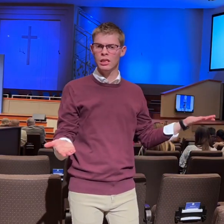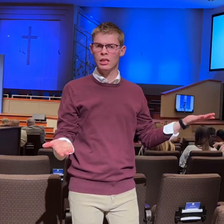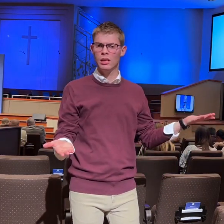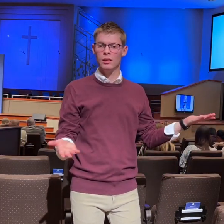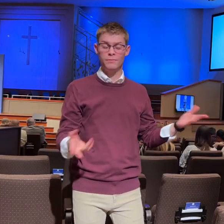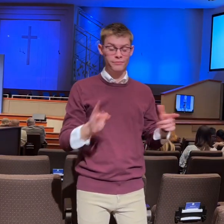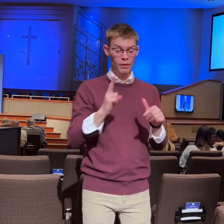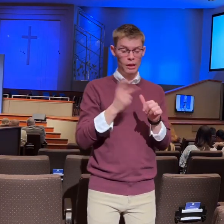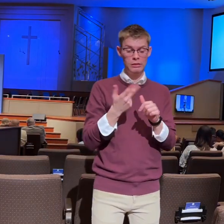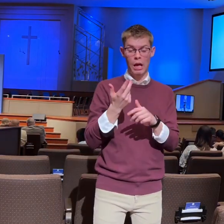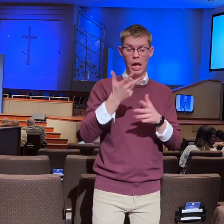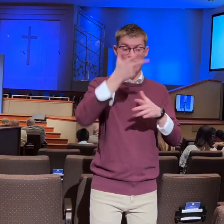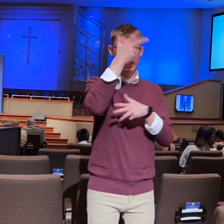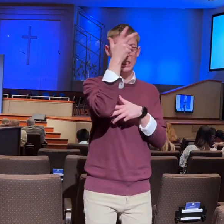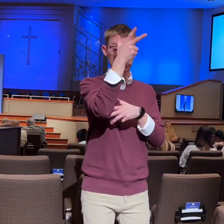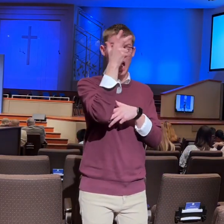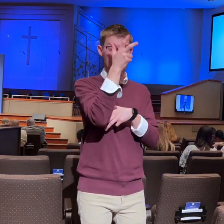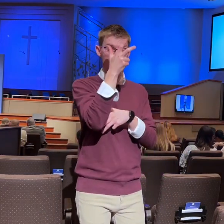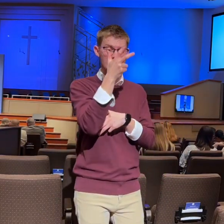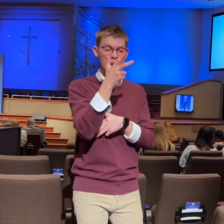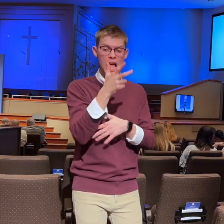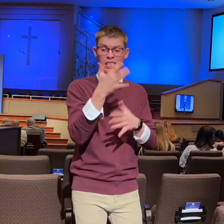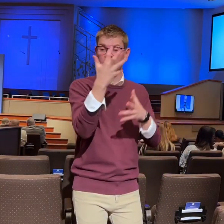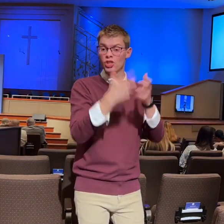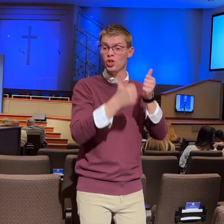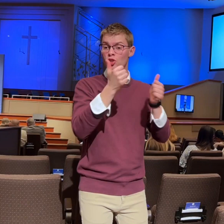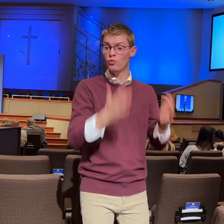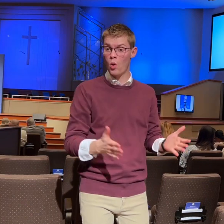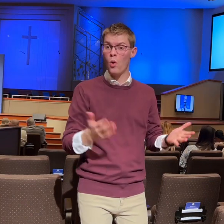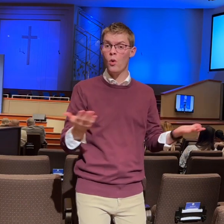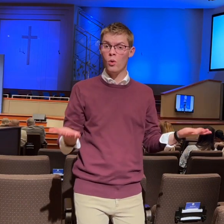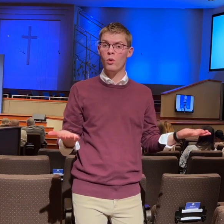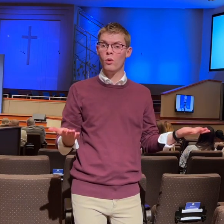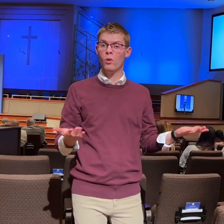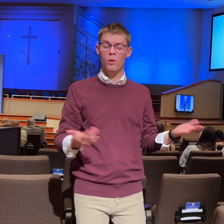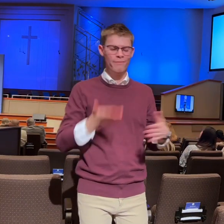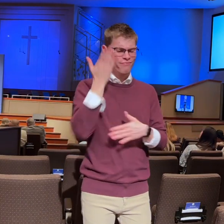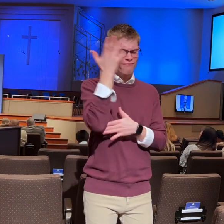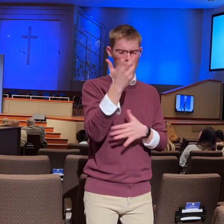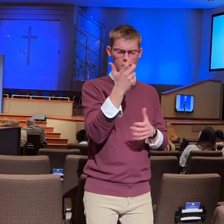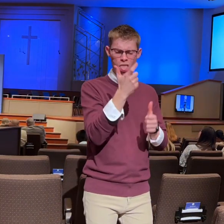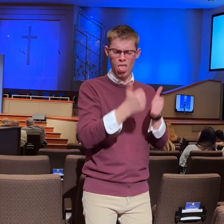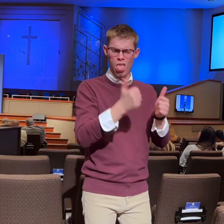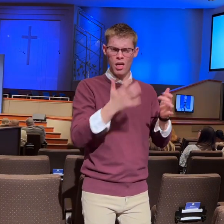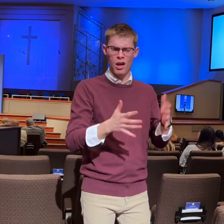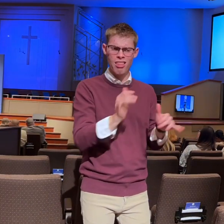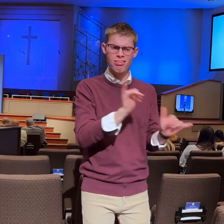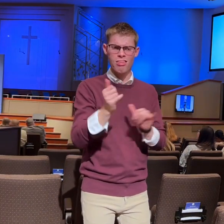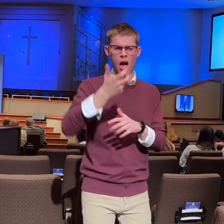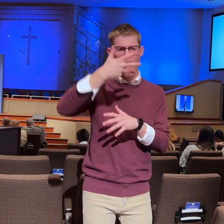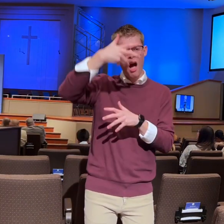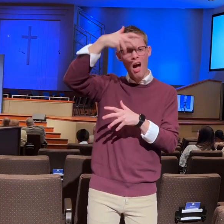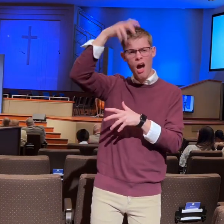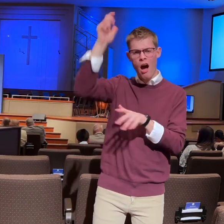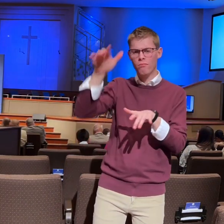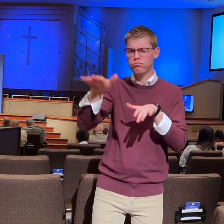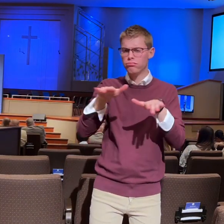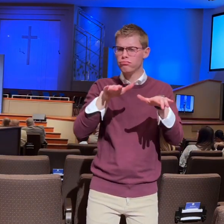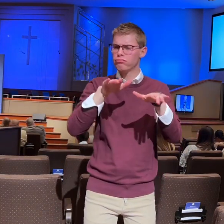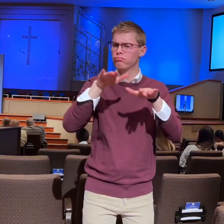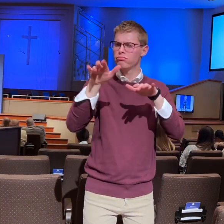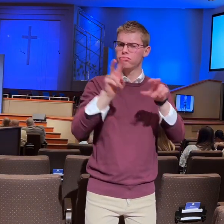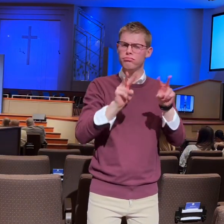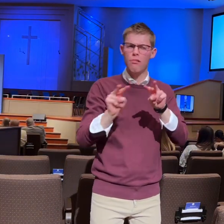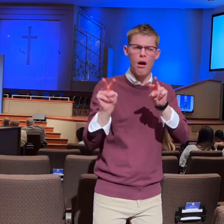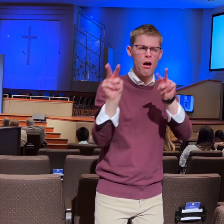destroyer, 1 Peter 5.8. Be vigilant, be sober, be vigilant, because your adversary of the devil has a roaring lion. Seeketh whom he may devour. We